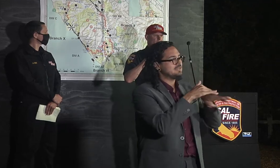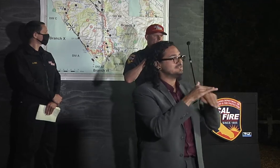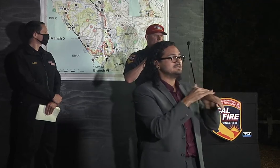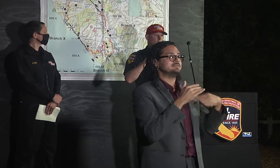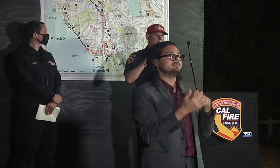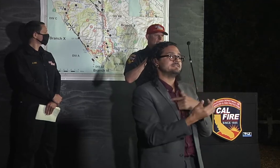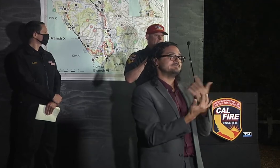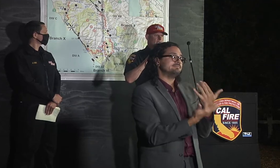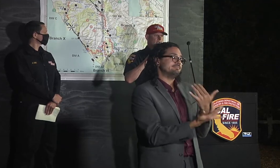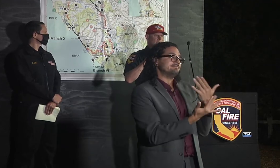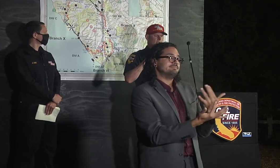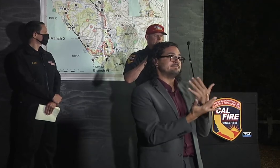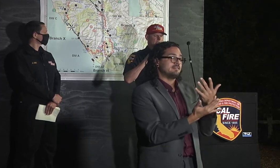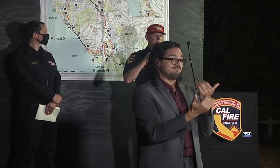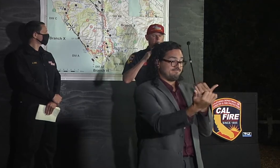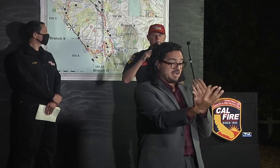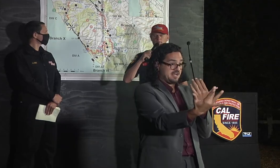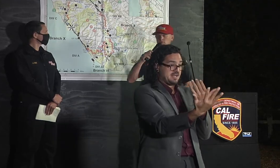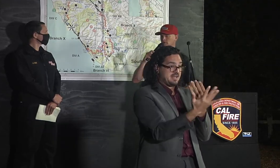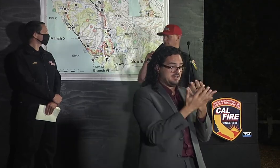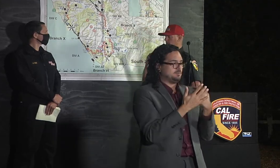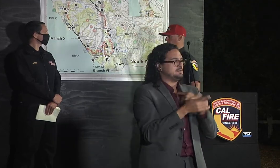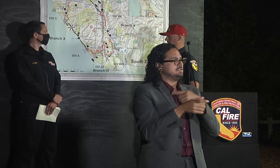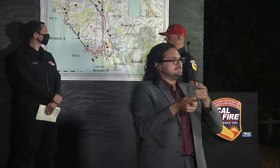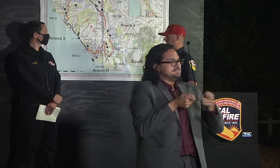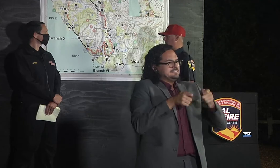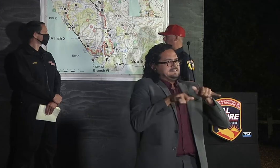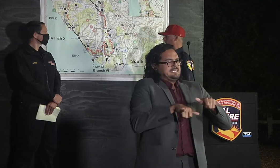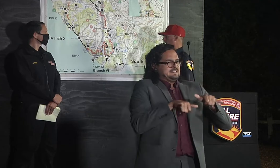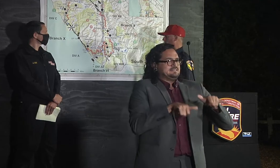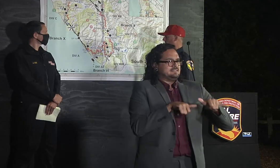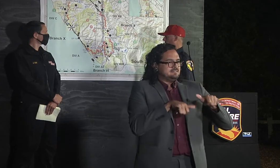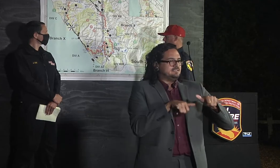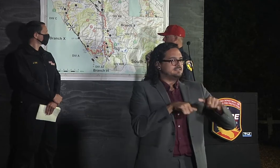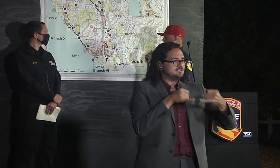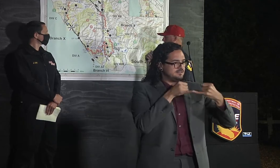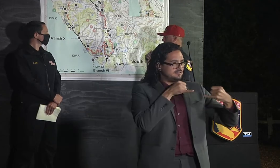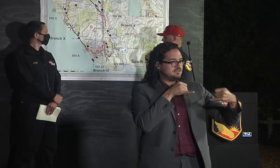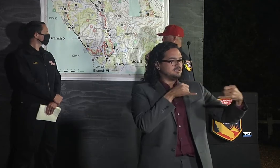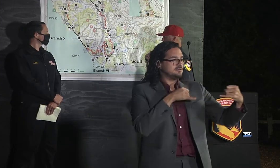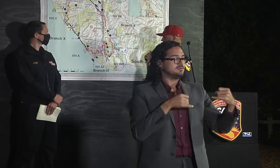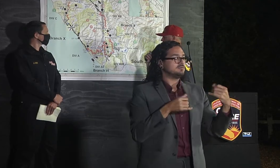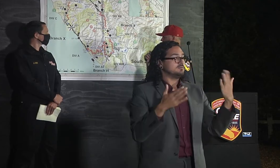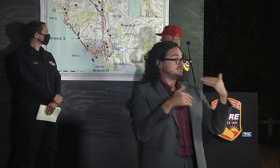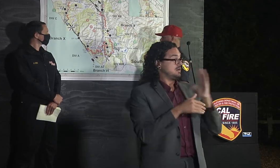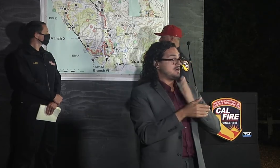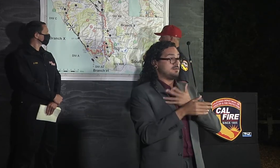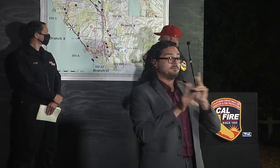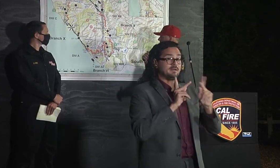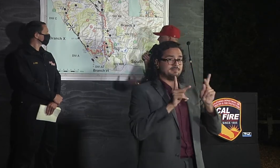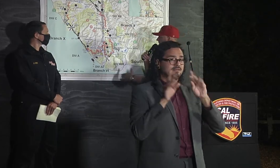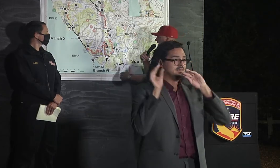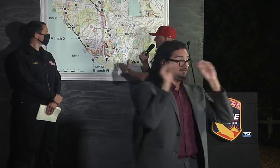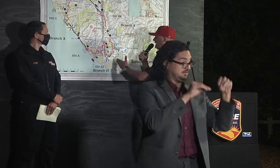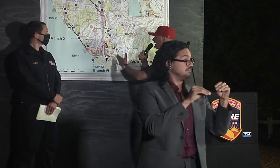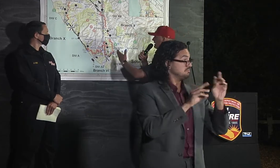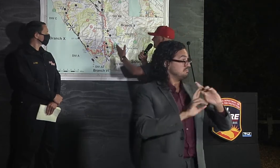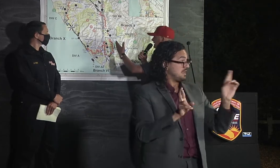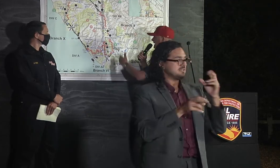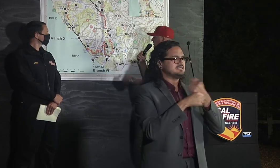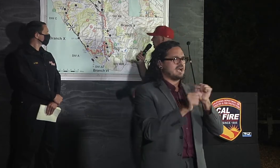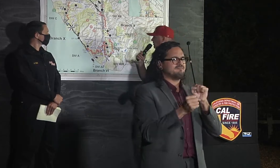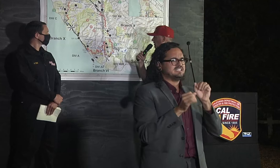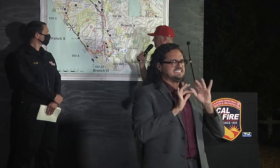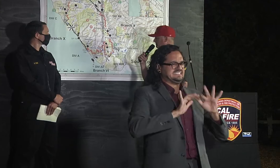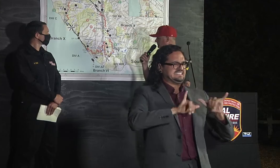up to our control lines and get our folks on them and to engage when it is safe and appropriate to do so. Moving up